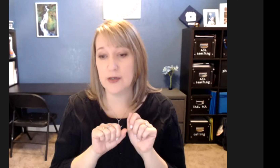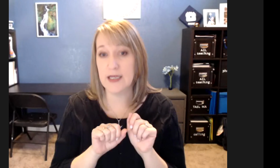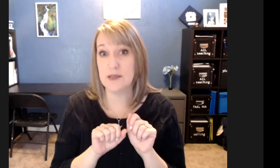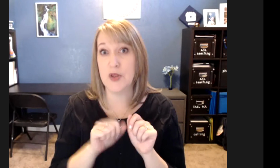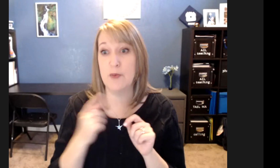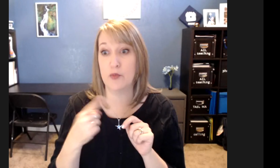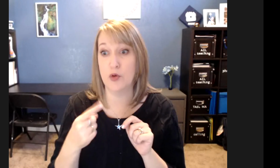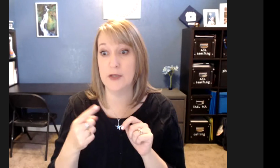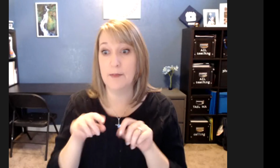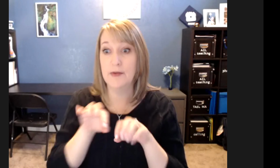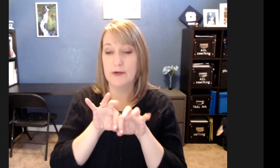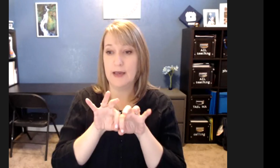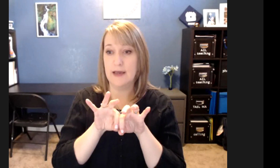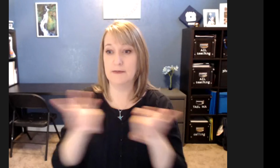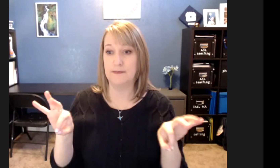a diploma rolled up, okay?